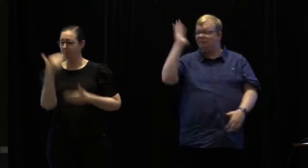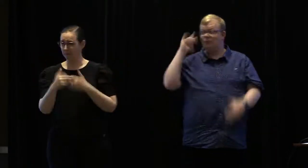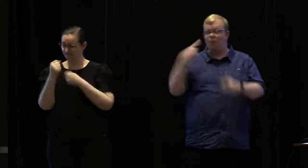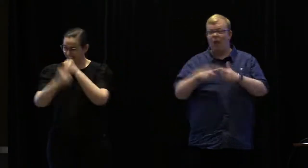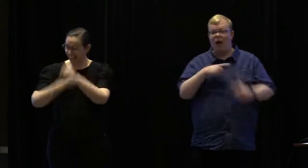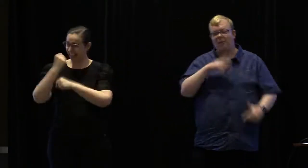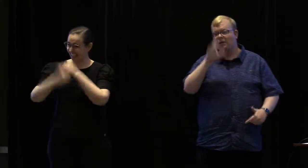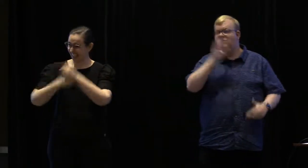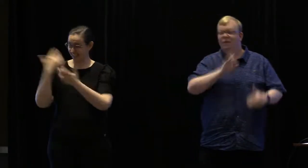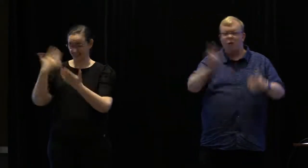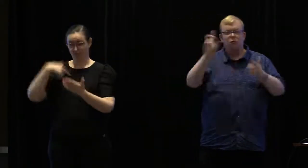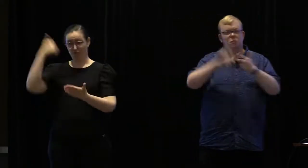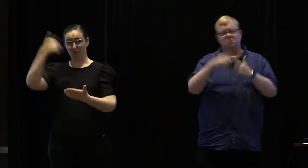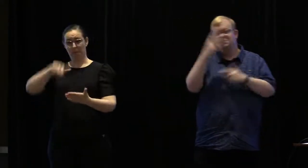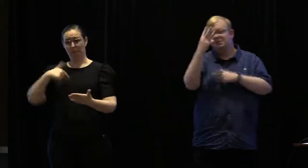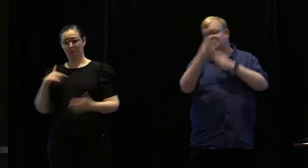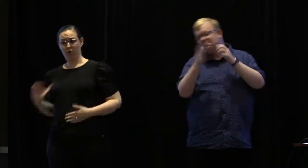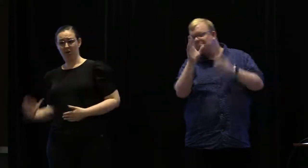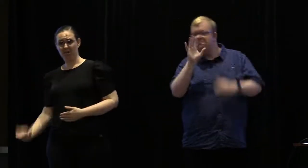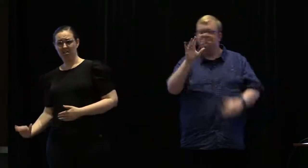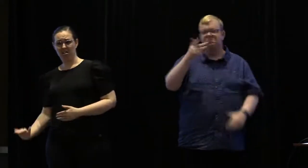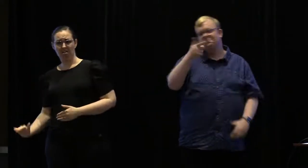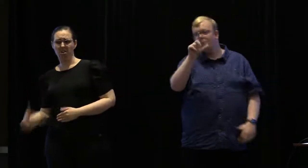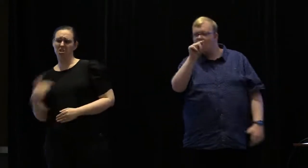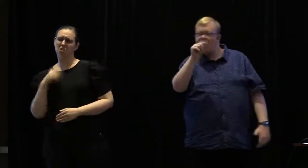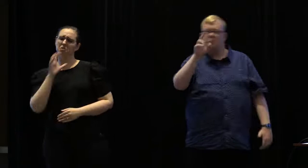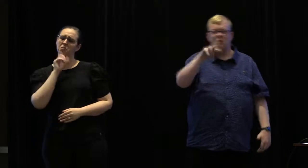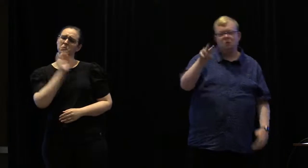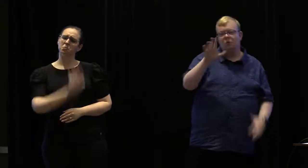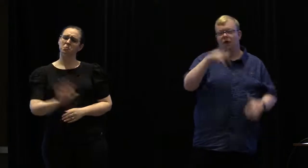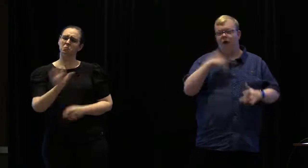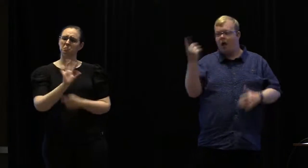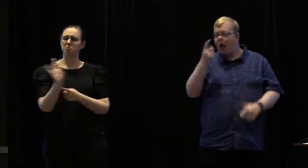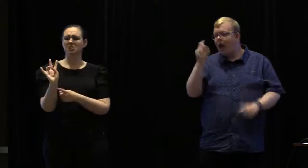past year. I remember